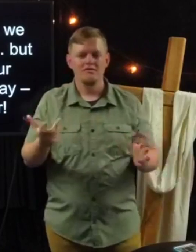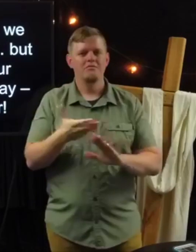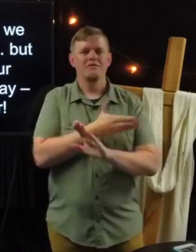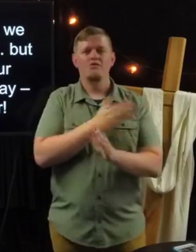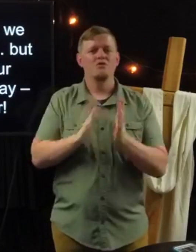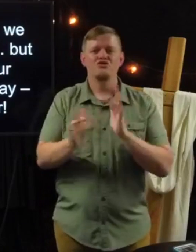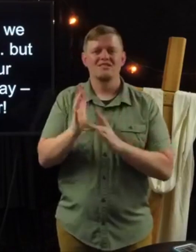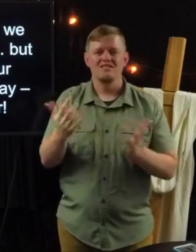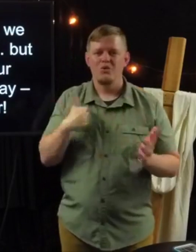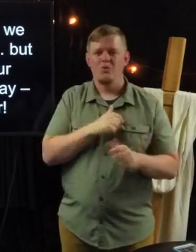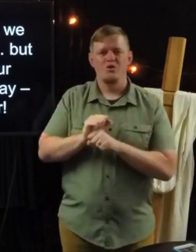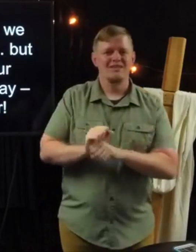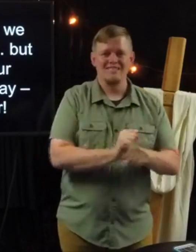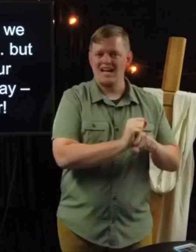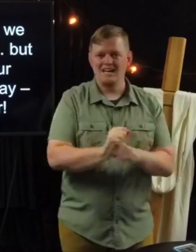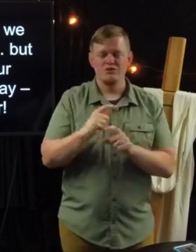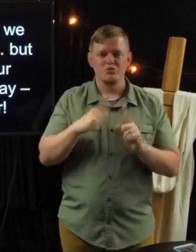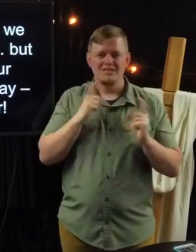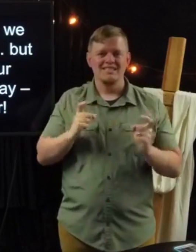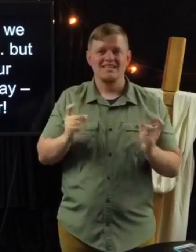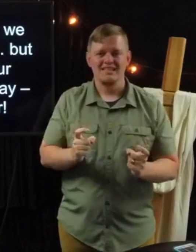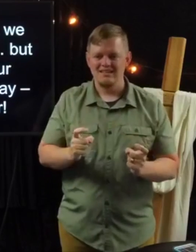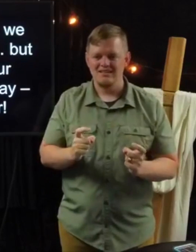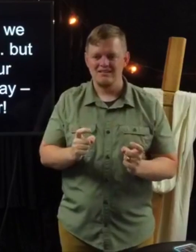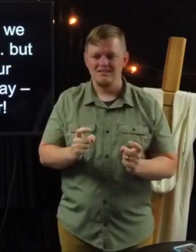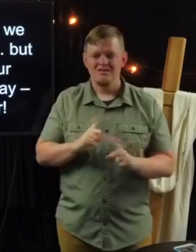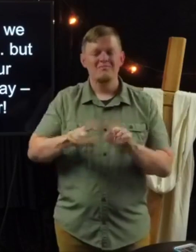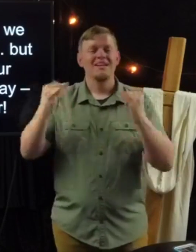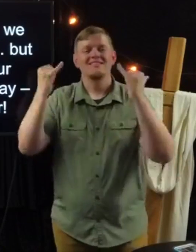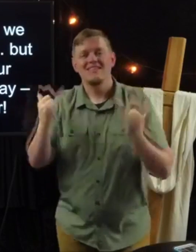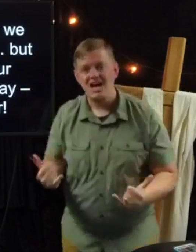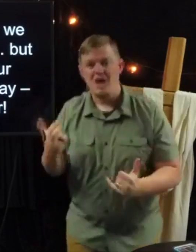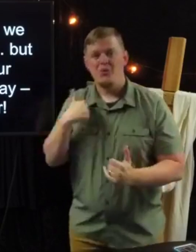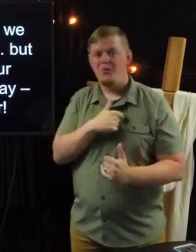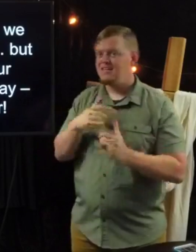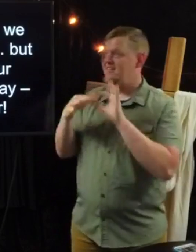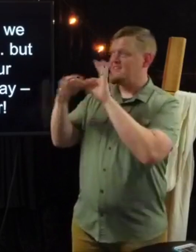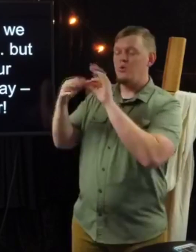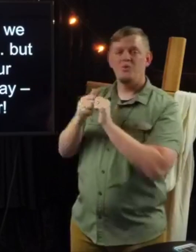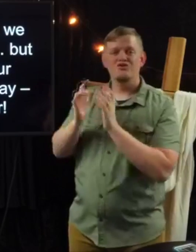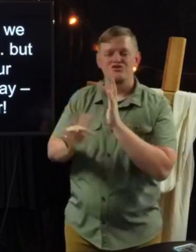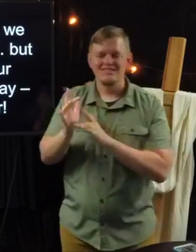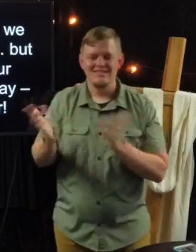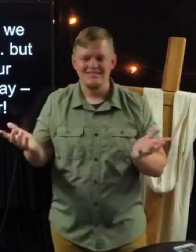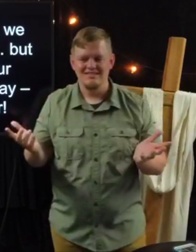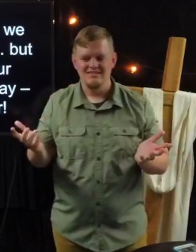It's the same for us. Before, we were slaves to sin. But now, we belong with